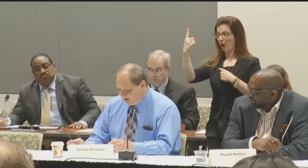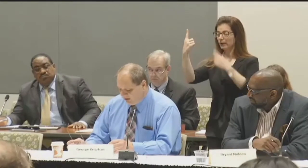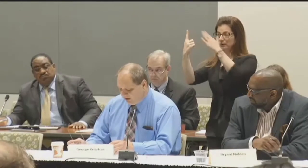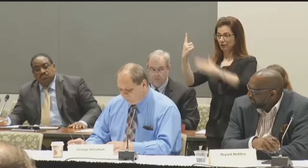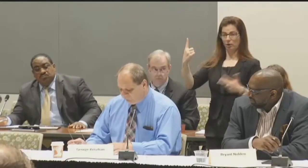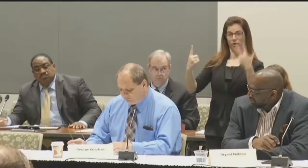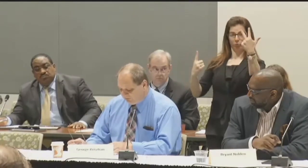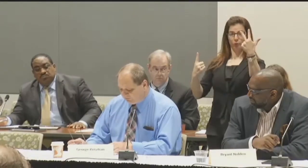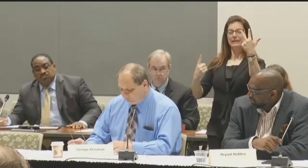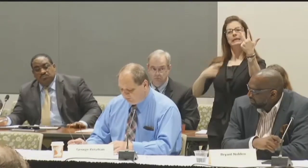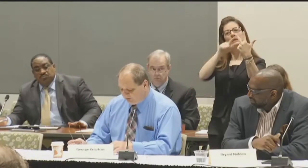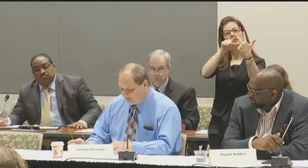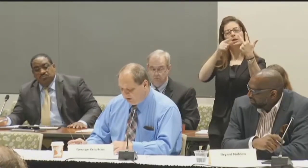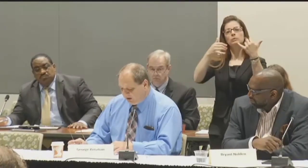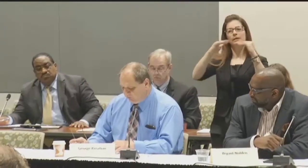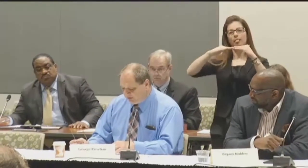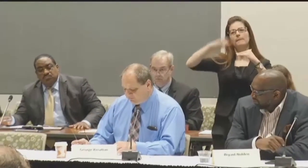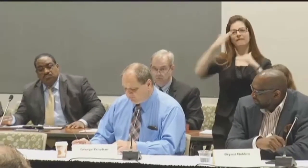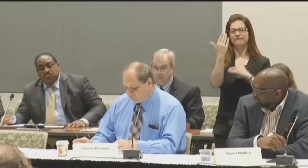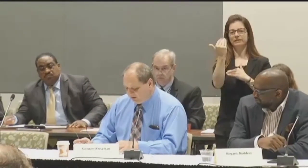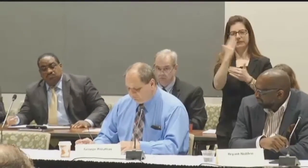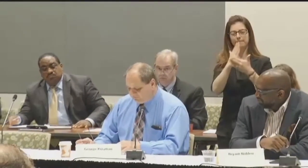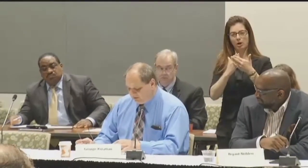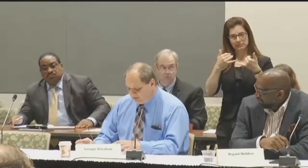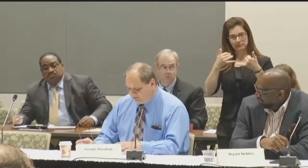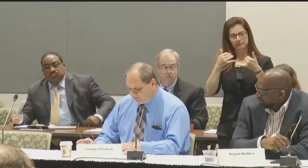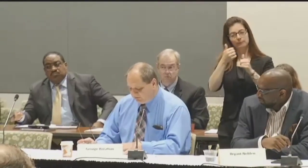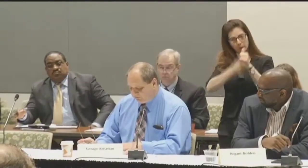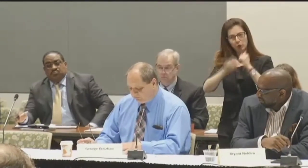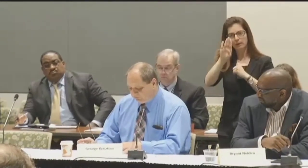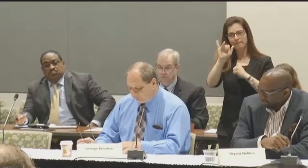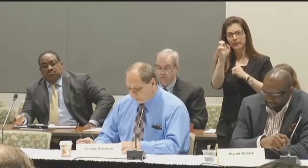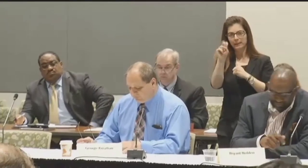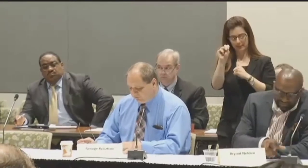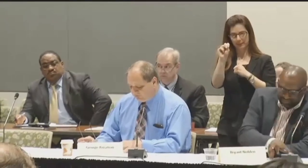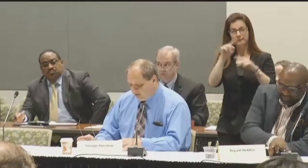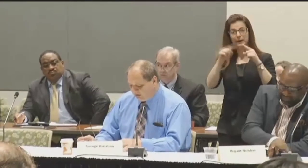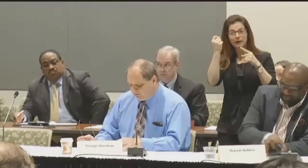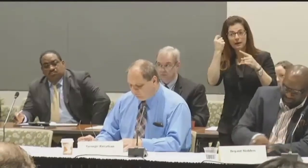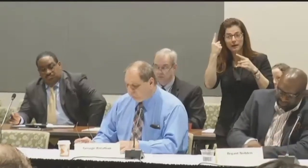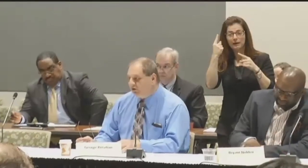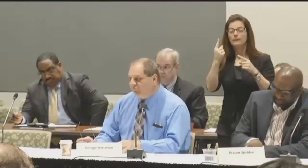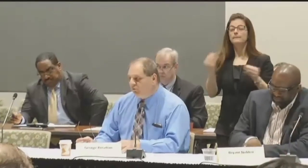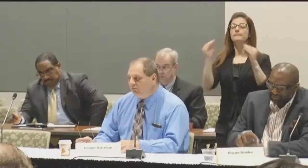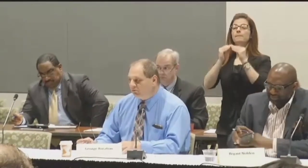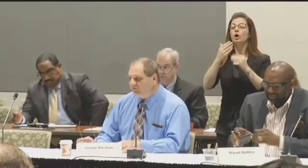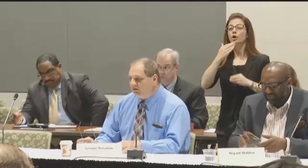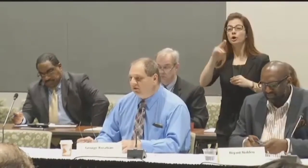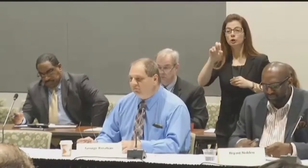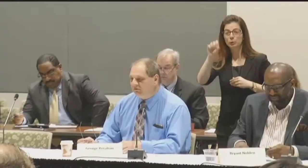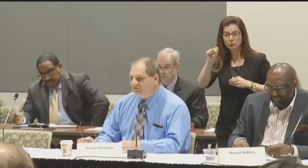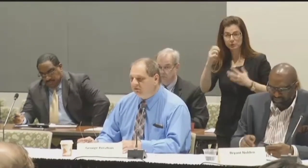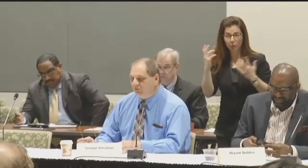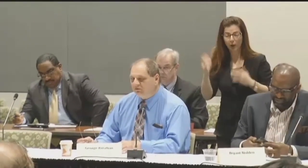than 15 parts per billion. And what even drives the good news even further is